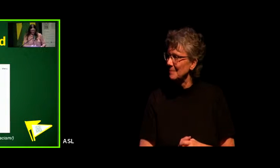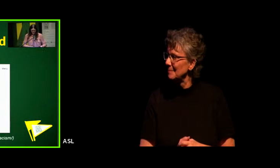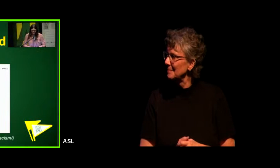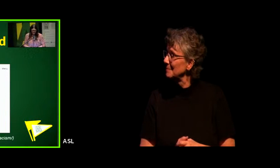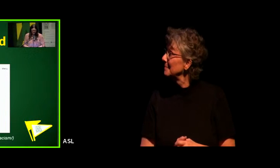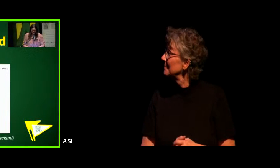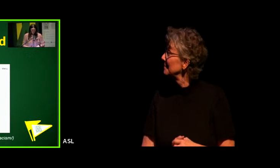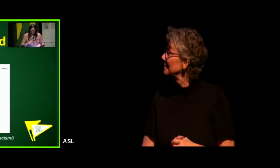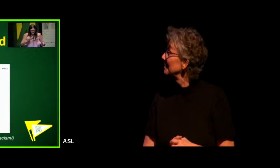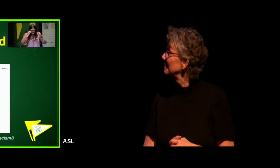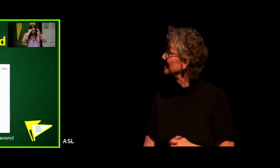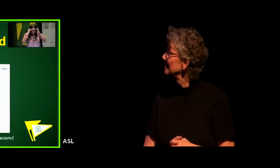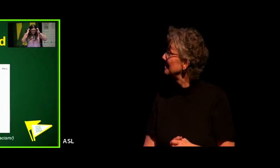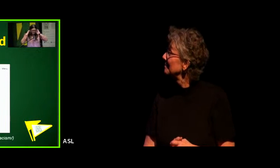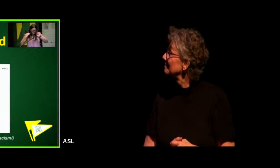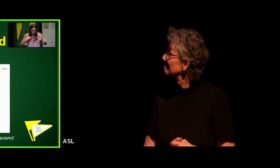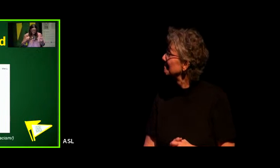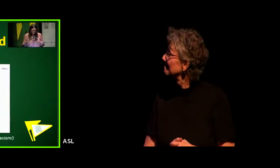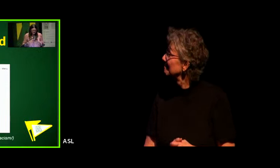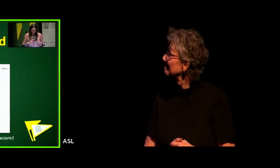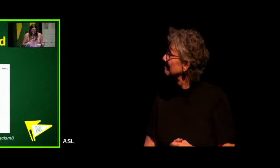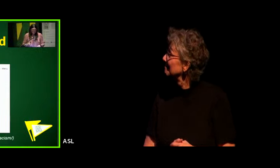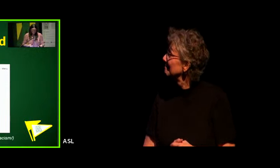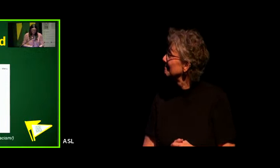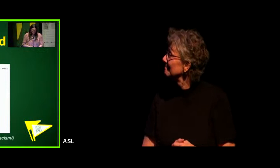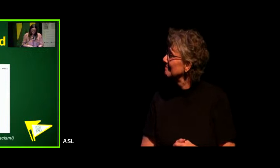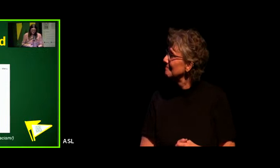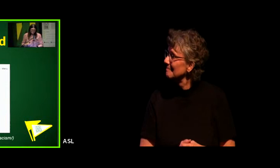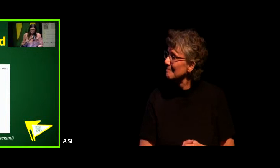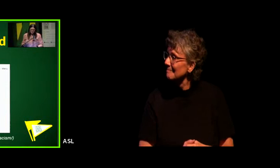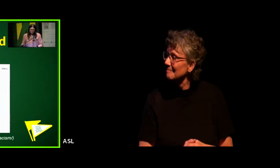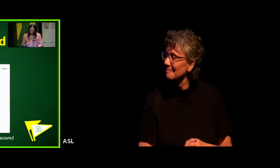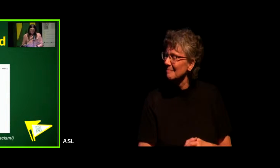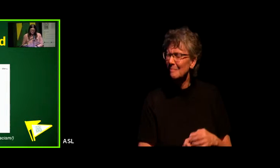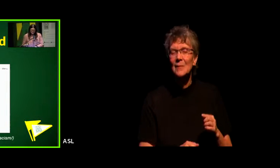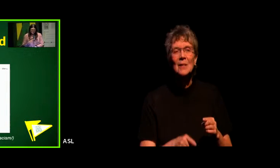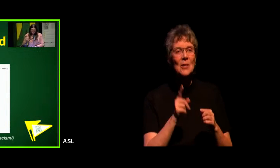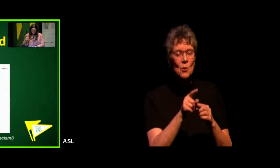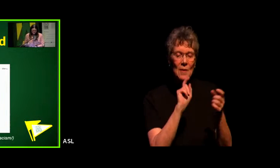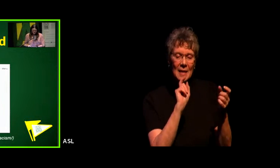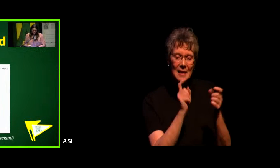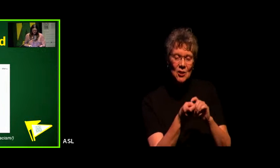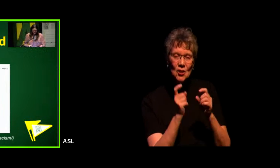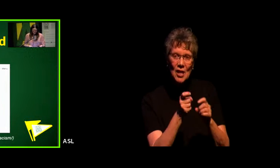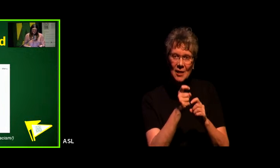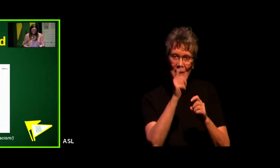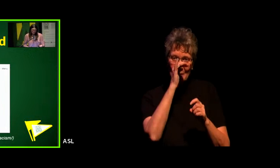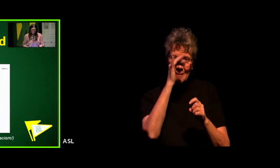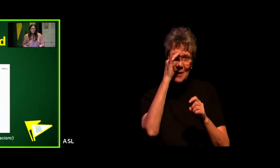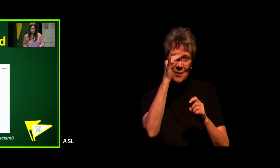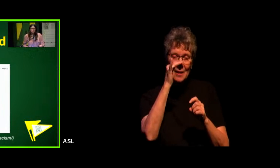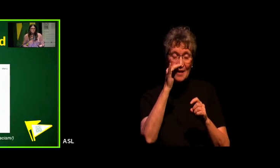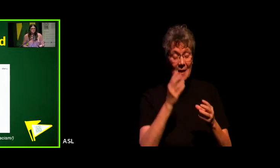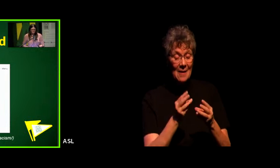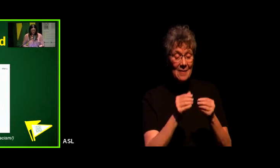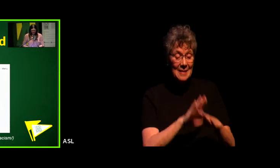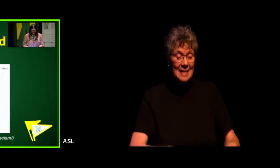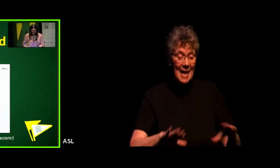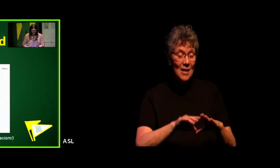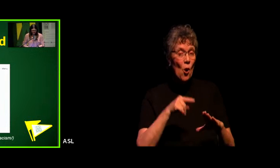Sorry. So Kite's comment about reshaping the land so that it was always possessed by Europeans is especially obvious in far-right uses